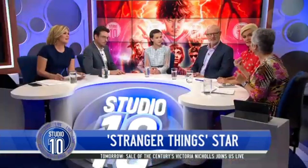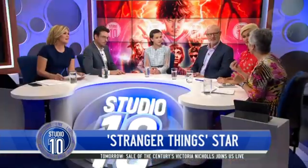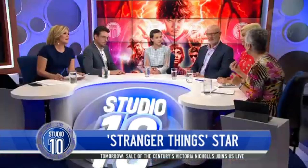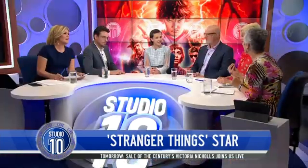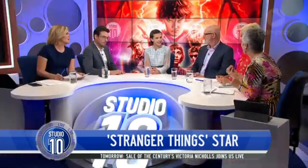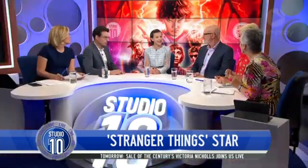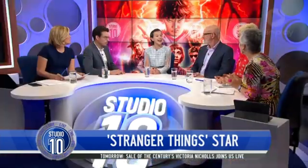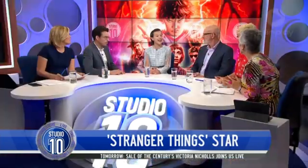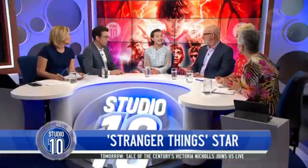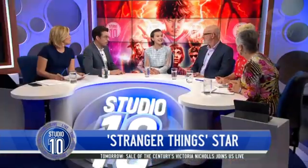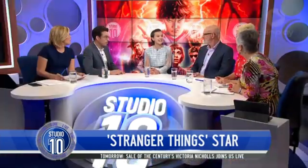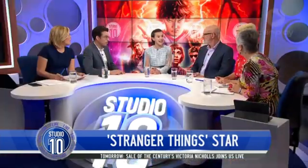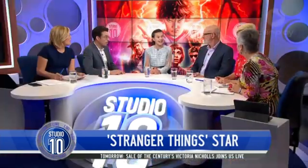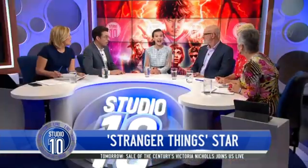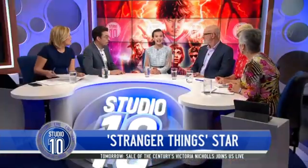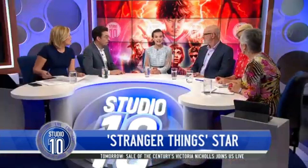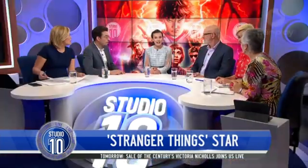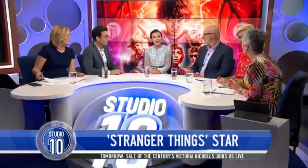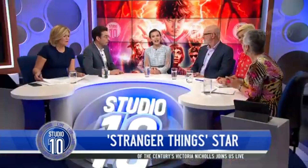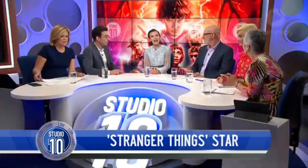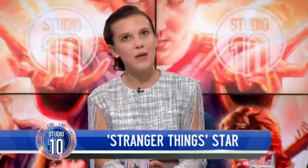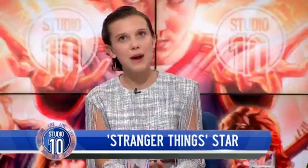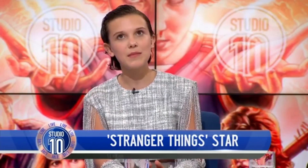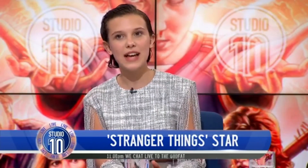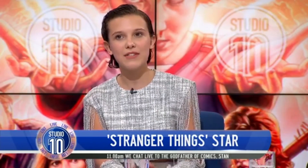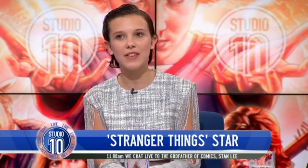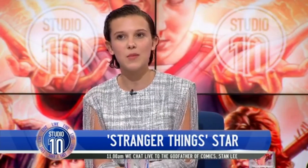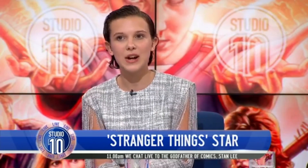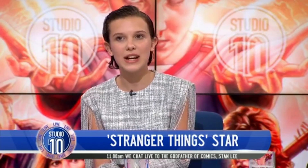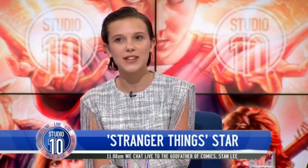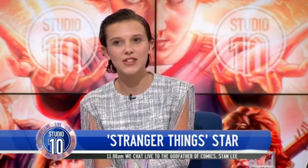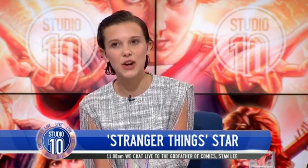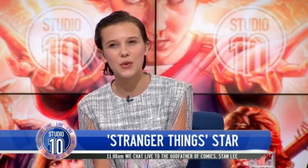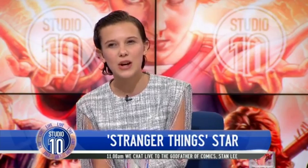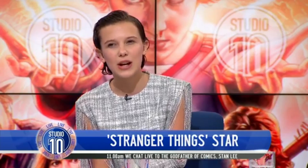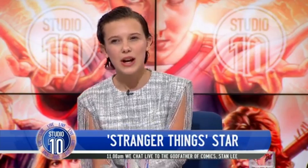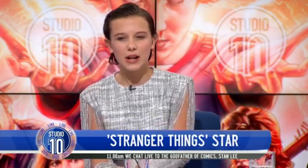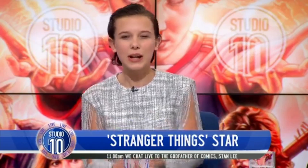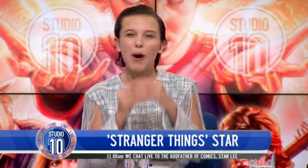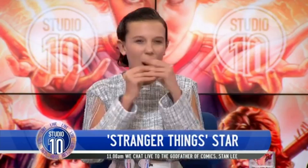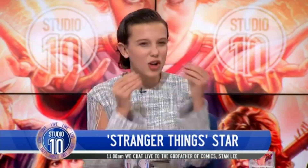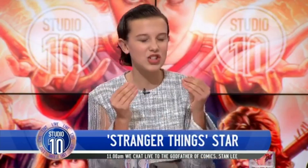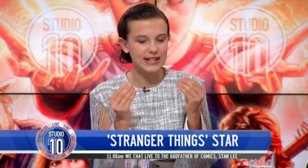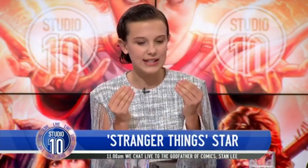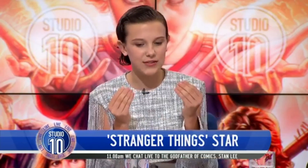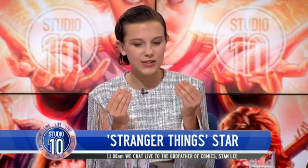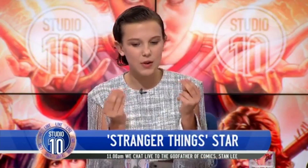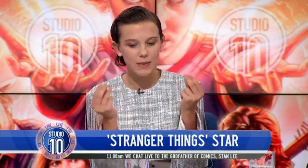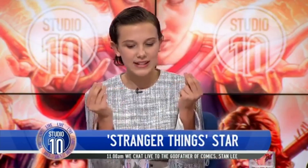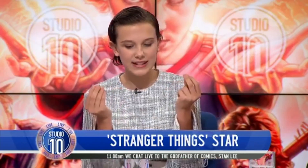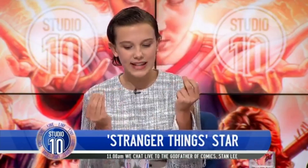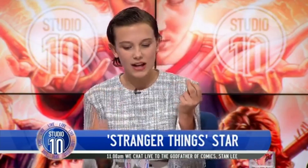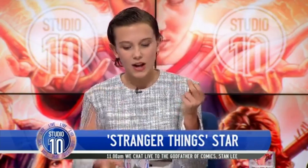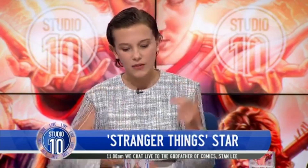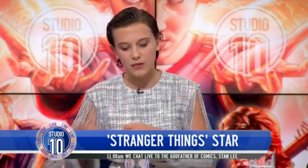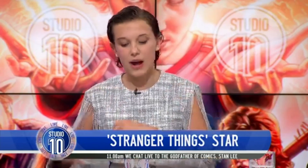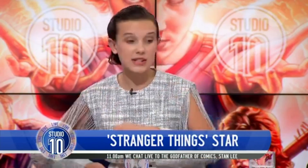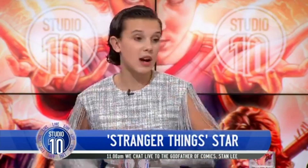Brown. The Stranger Things star learned ASL as a child because she is partially deaf in one ear. She's been seen signing to fans and